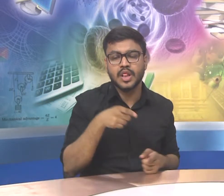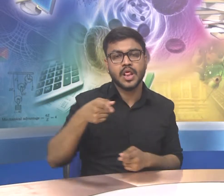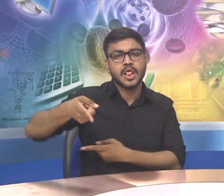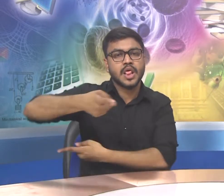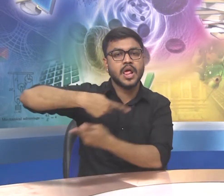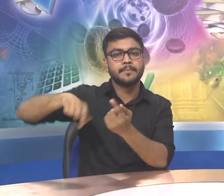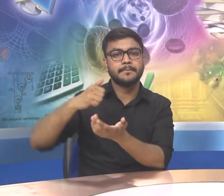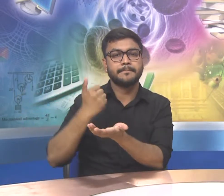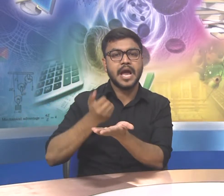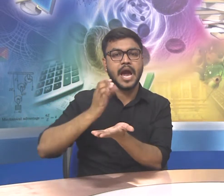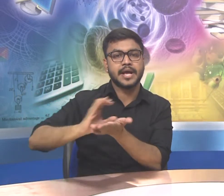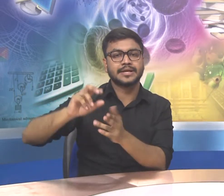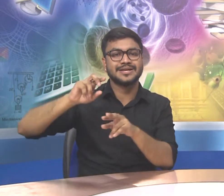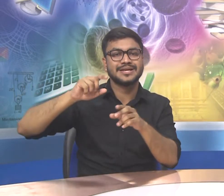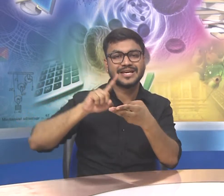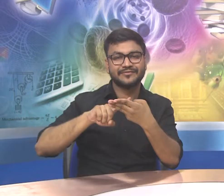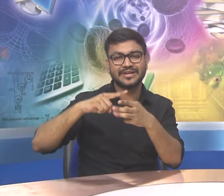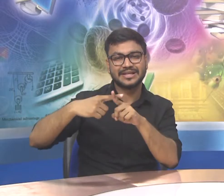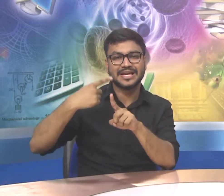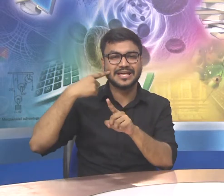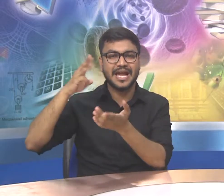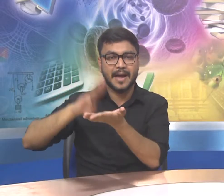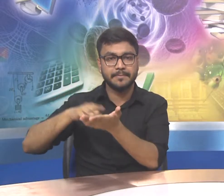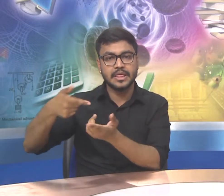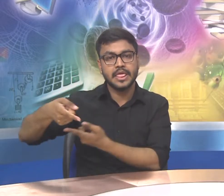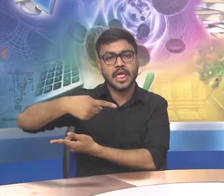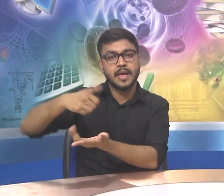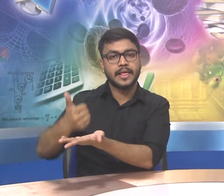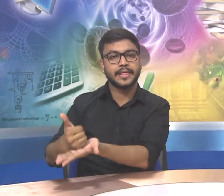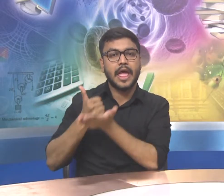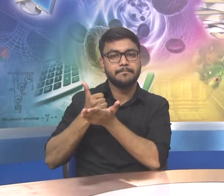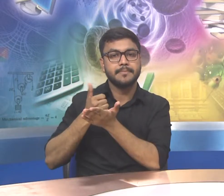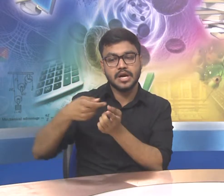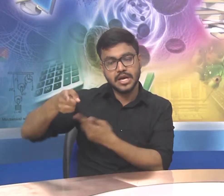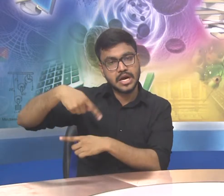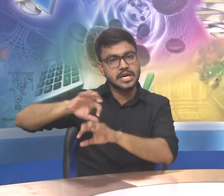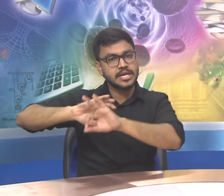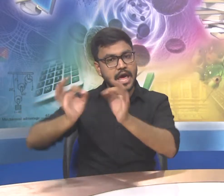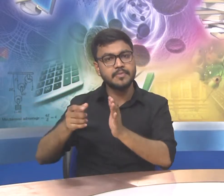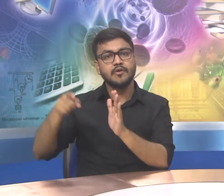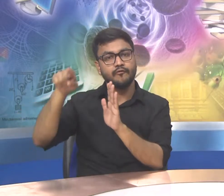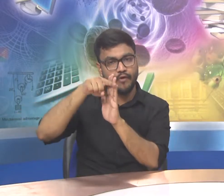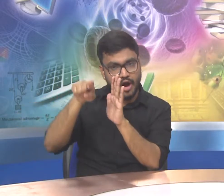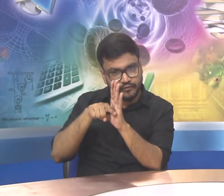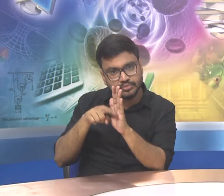about the opportunity for export or import.